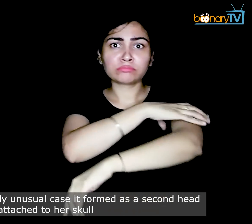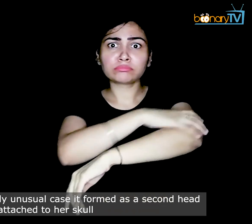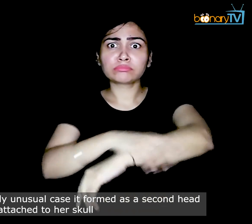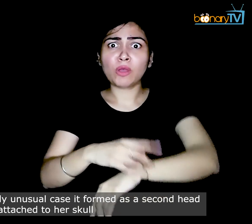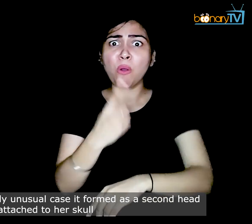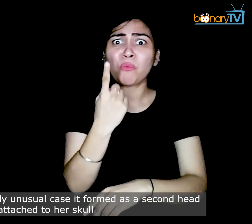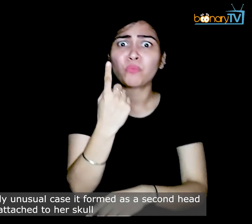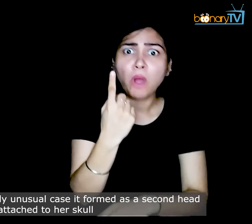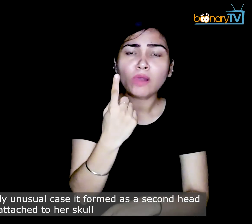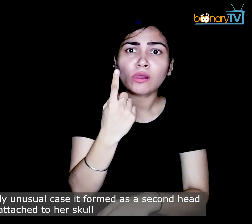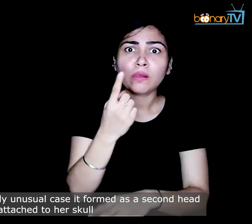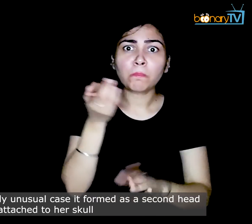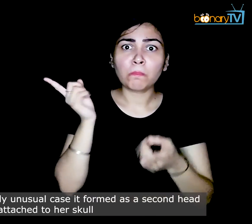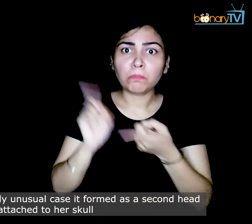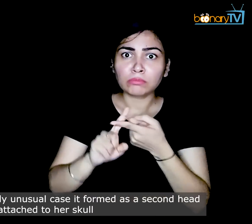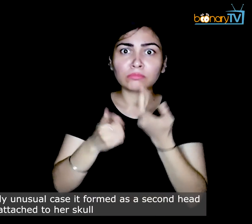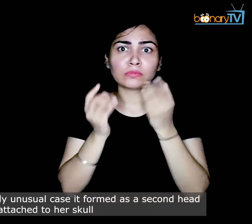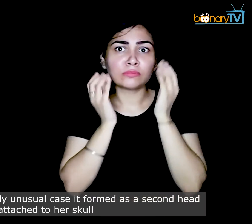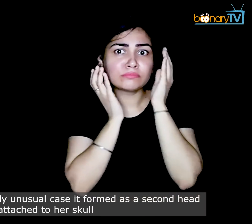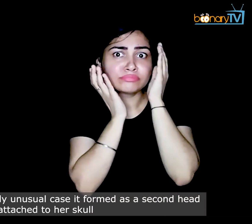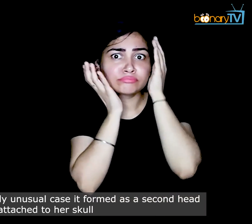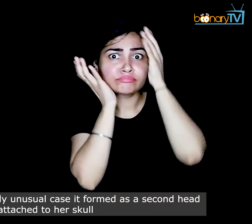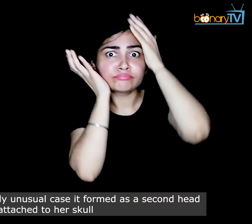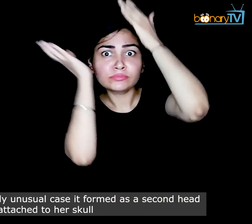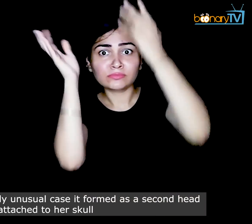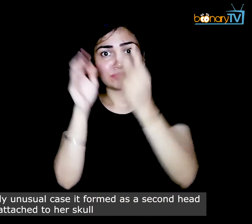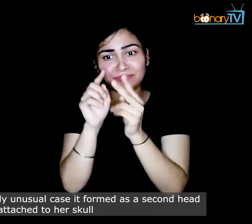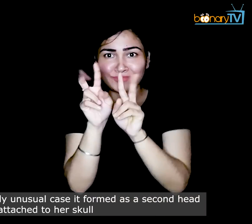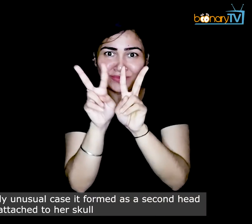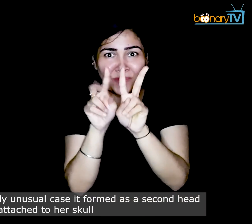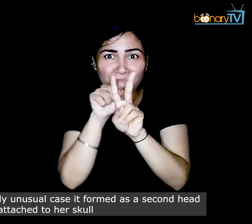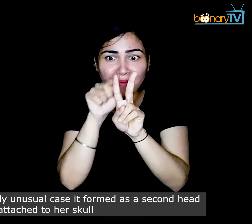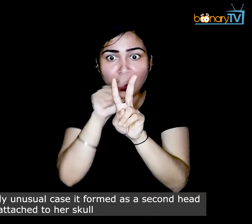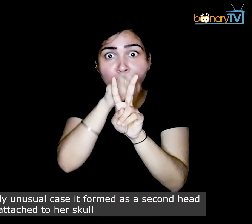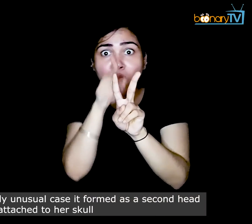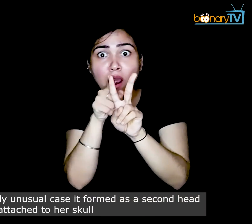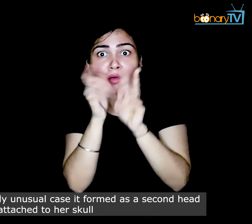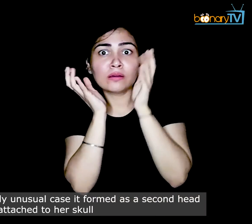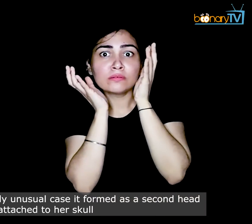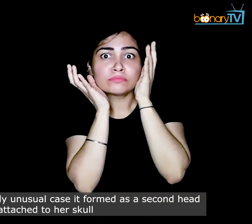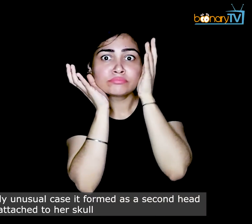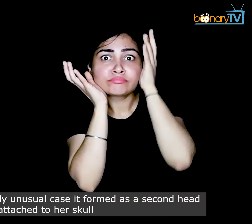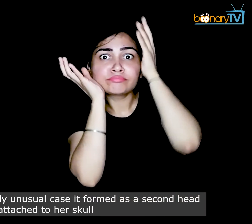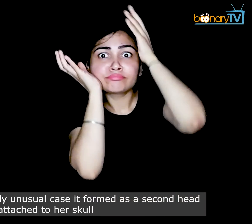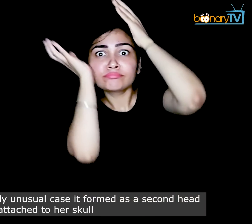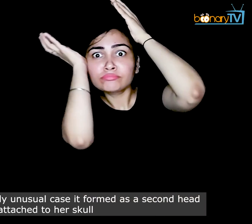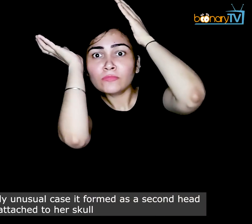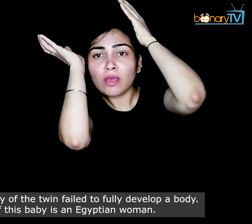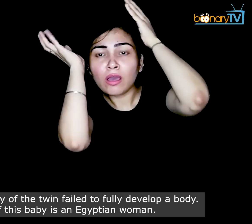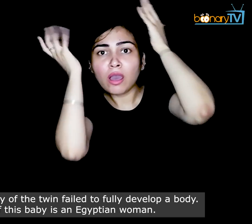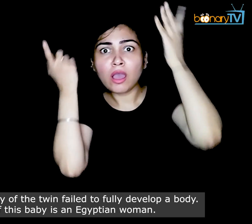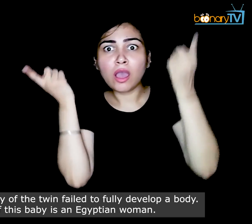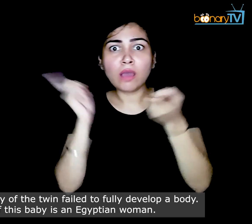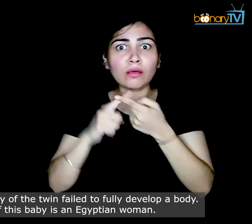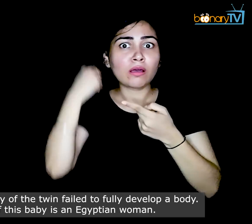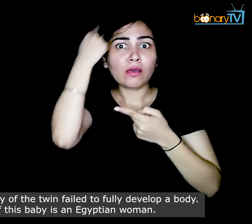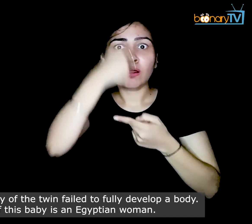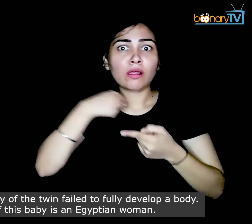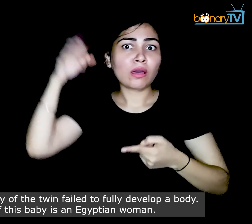Manar's extremely unusual case, it formed as a second head attached to her skull, and the rest of the body of the